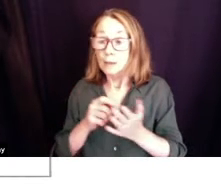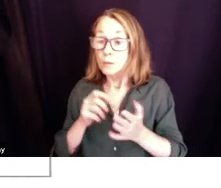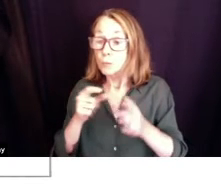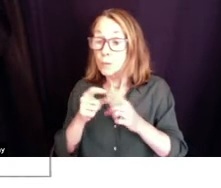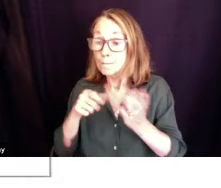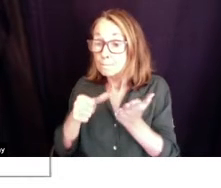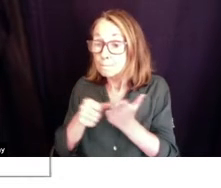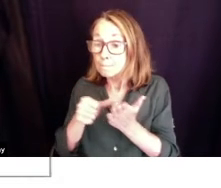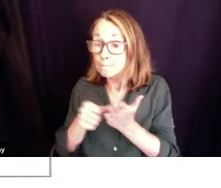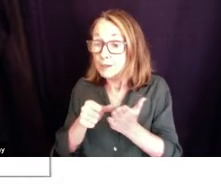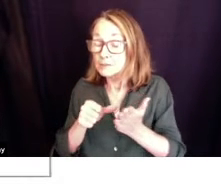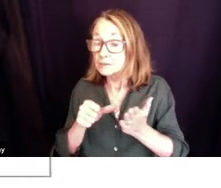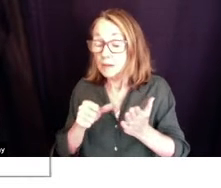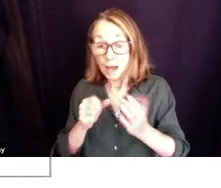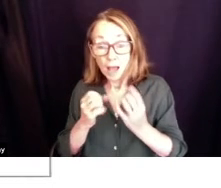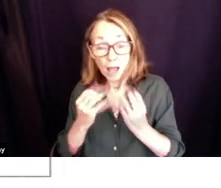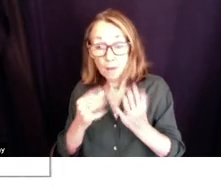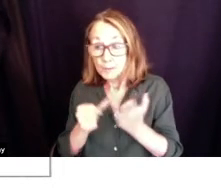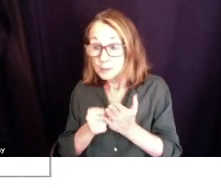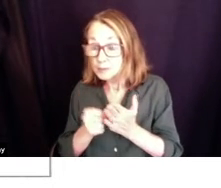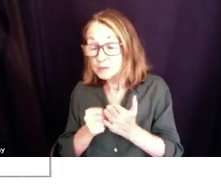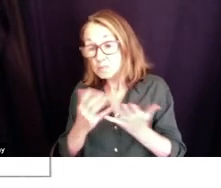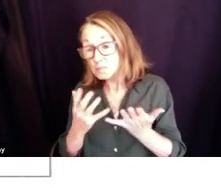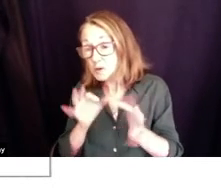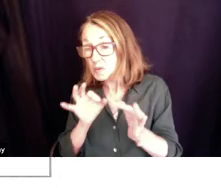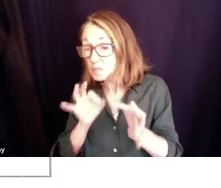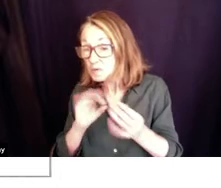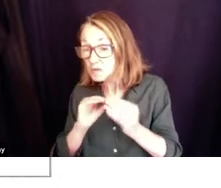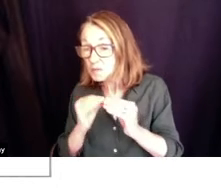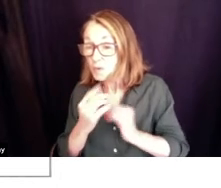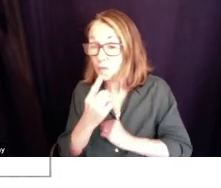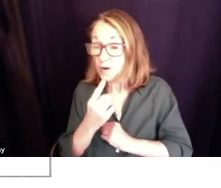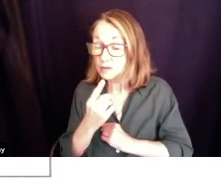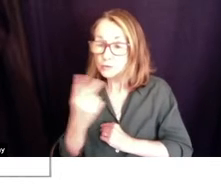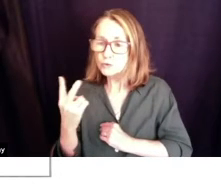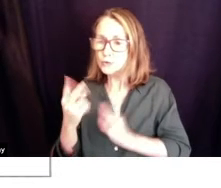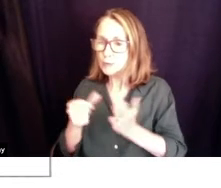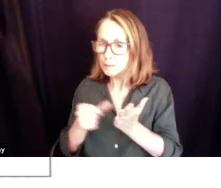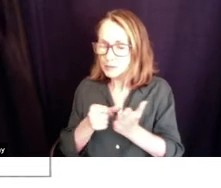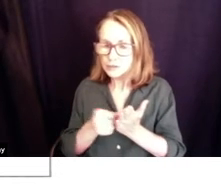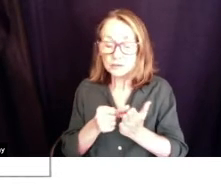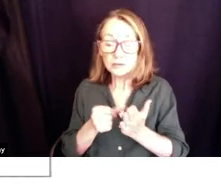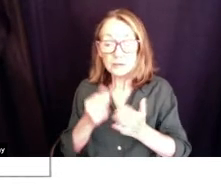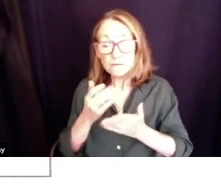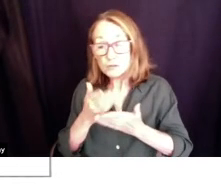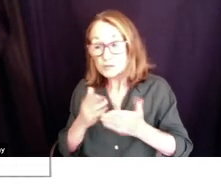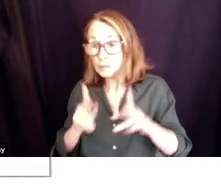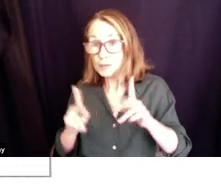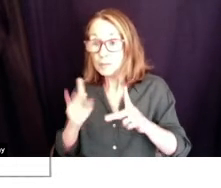All right, and page. So there's no perfect length for your resume. Usually, though, it's 1 to 2